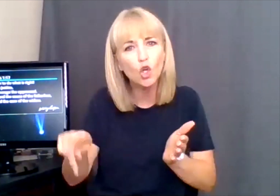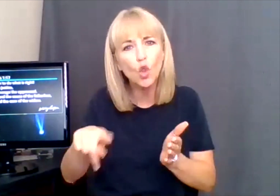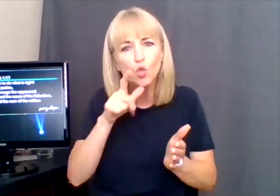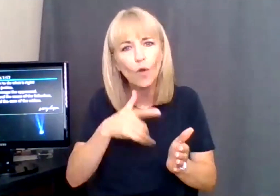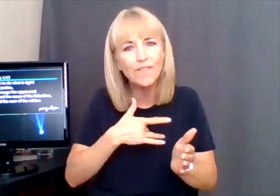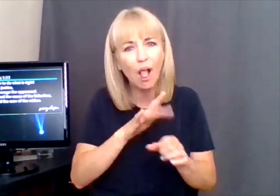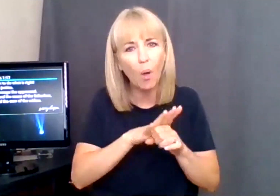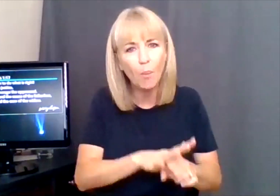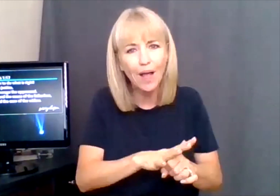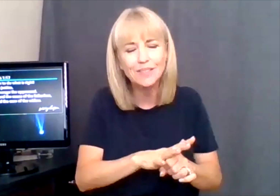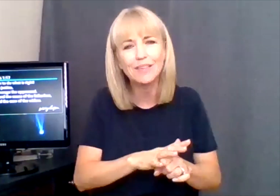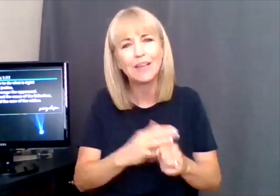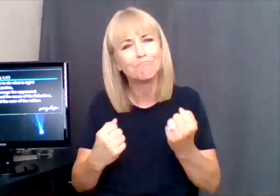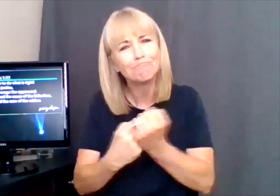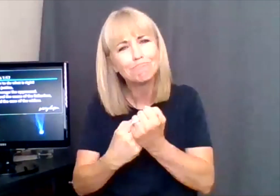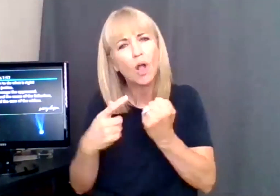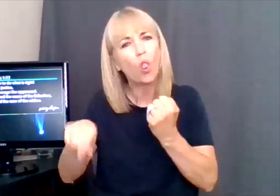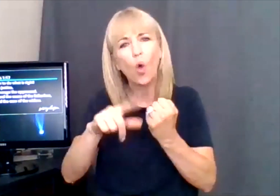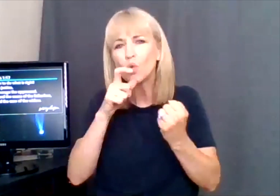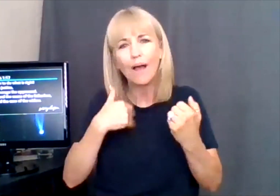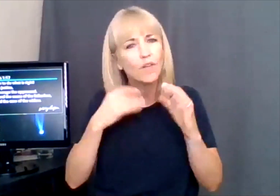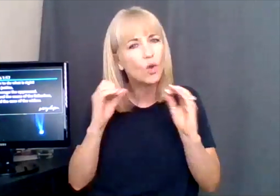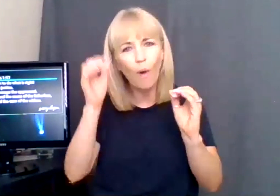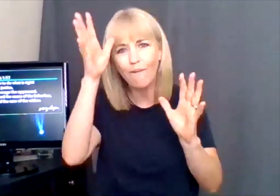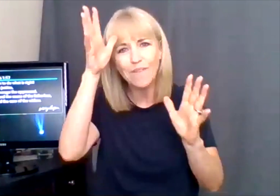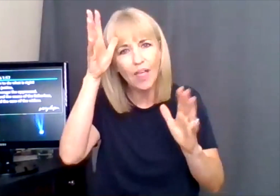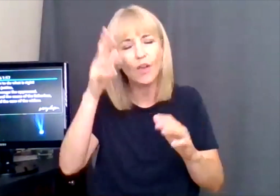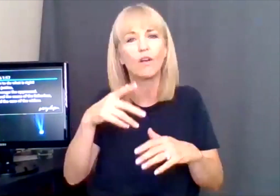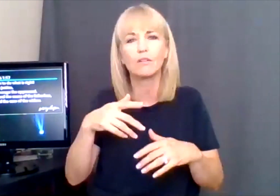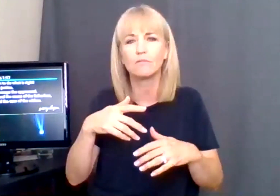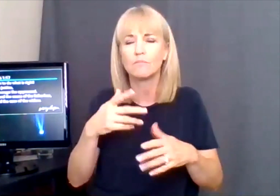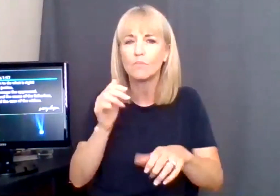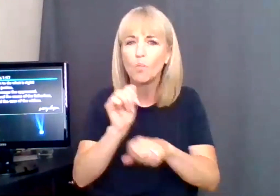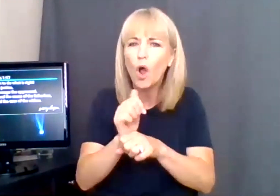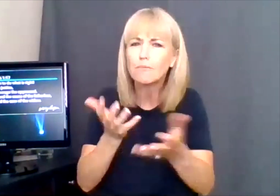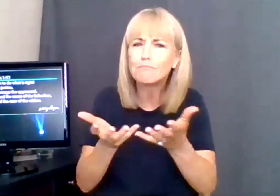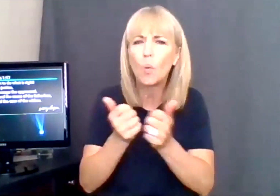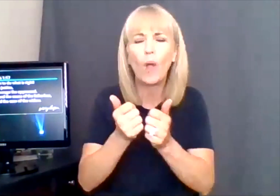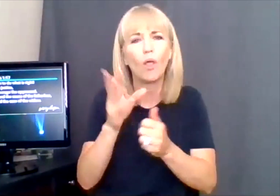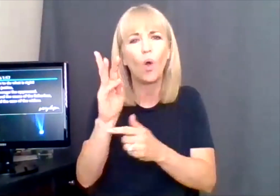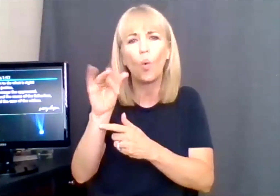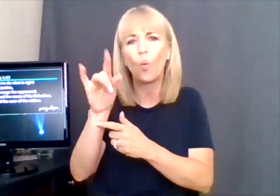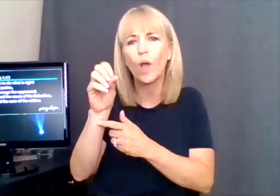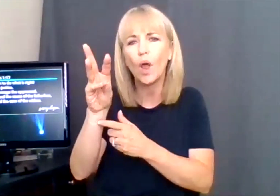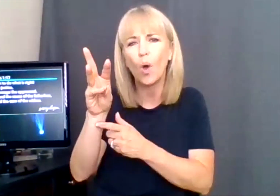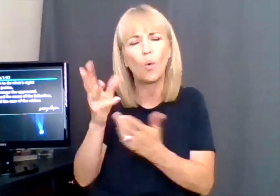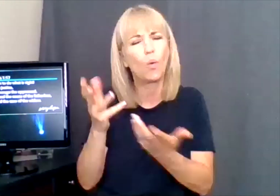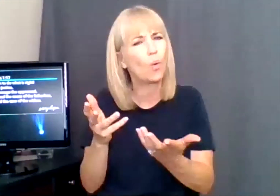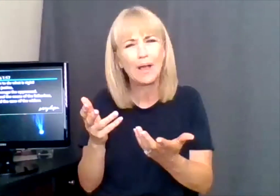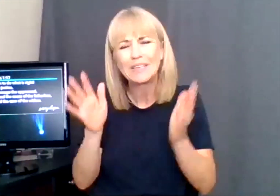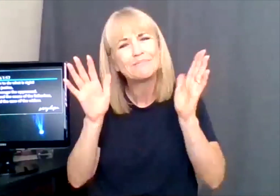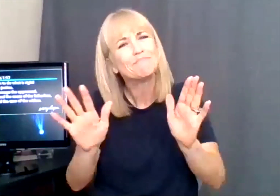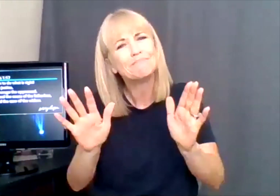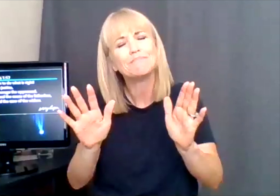Defend the cause of the fatherless and plead the case of the widows." Just very simple. Look at the